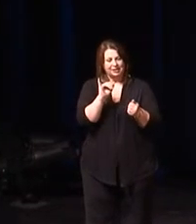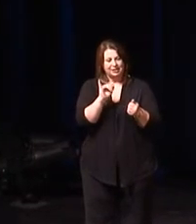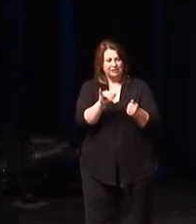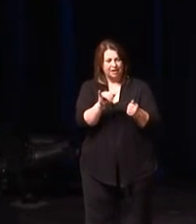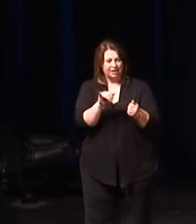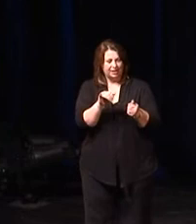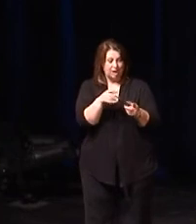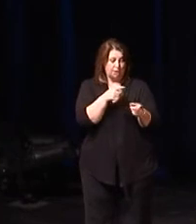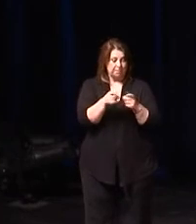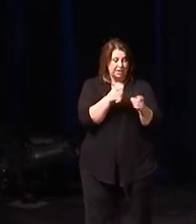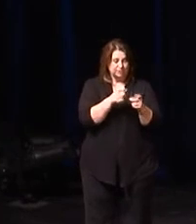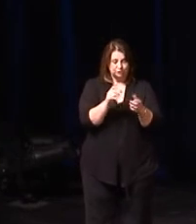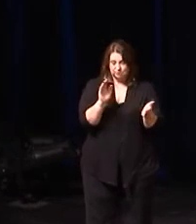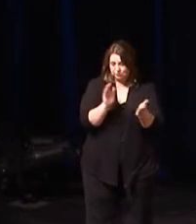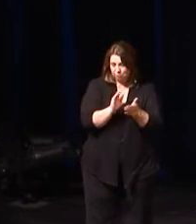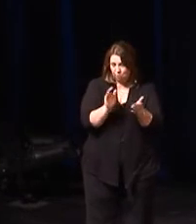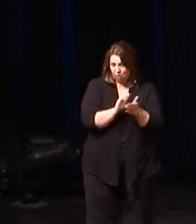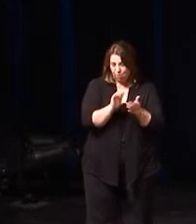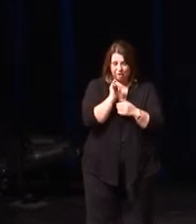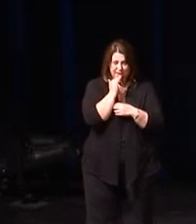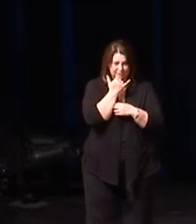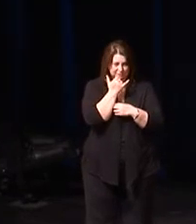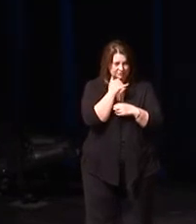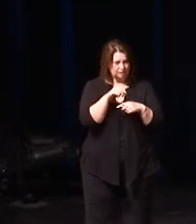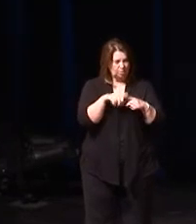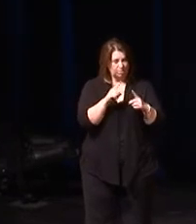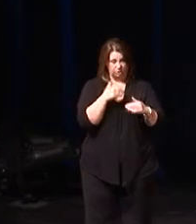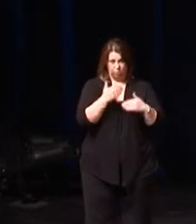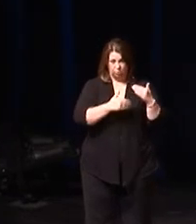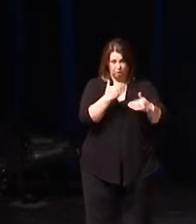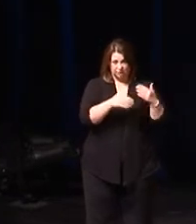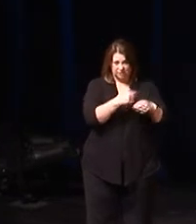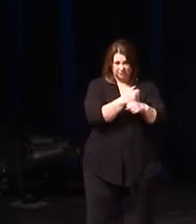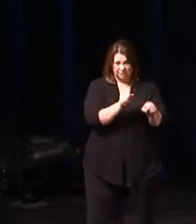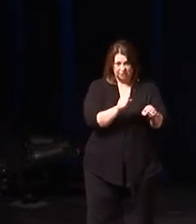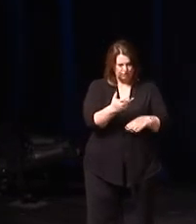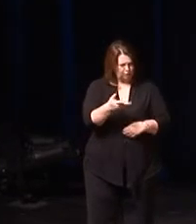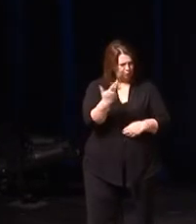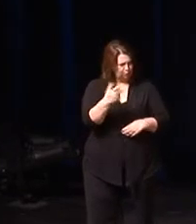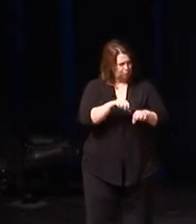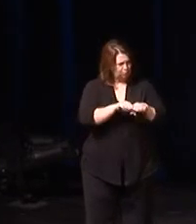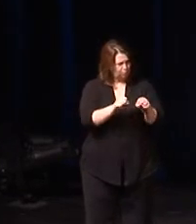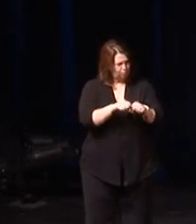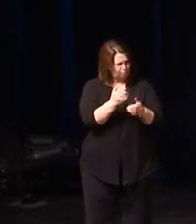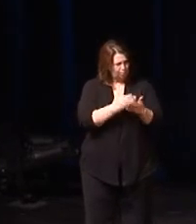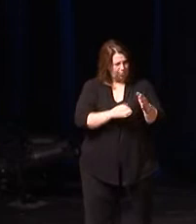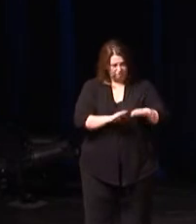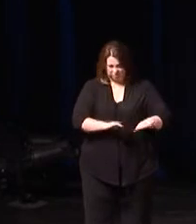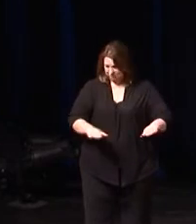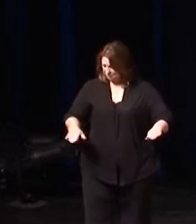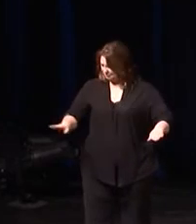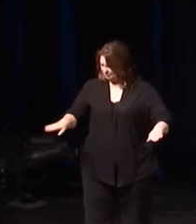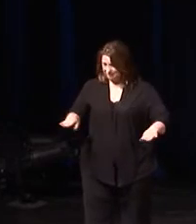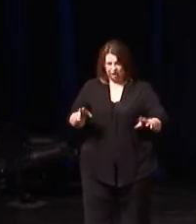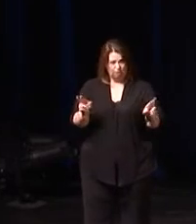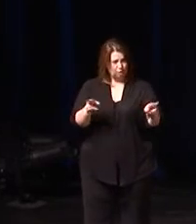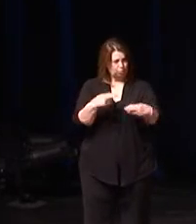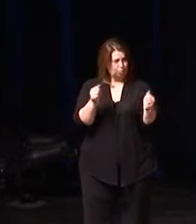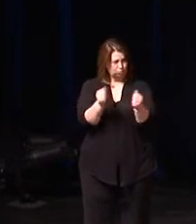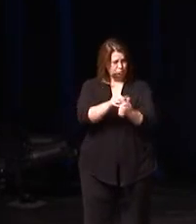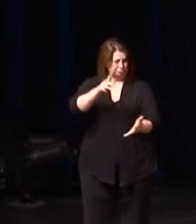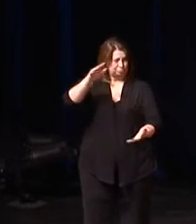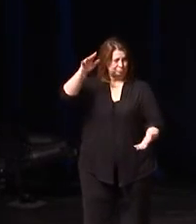accidents, but they forgot about process safety. Like, you know, three broken parts on a blow preventer, the whole rig explodes, you know,